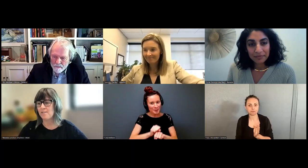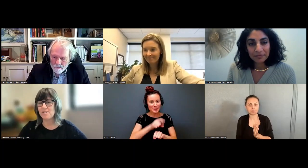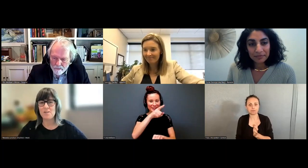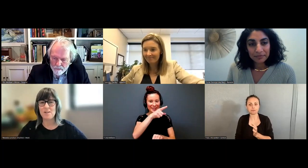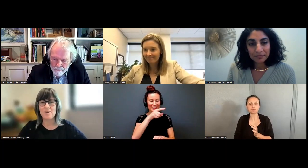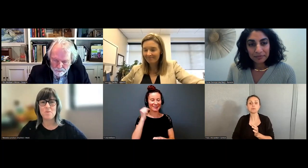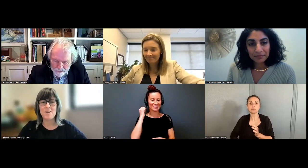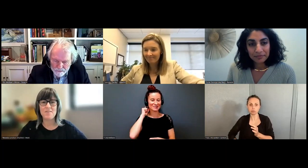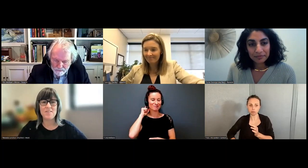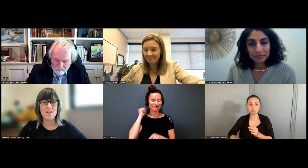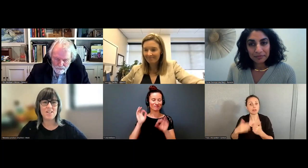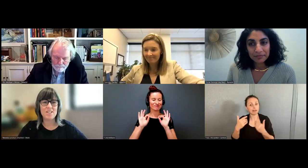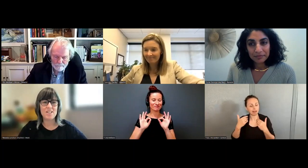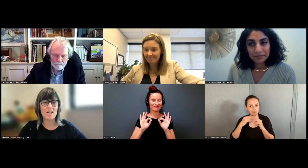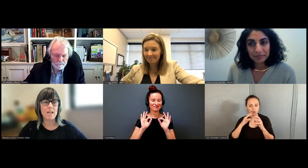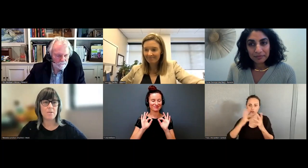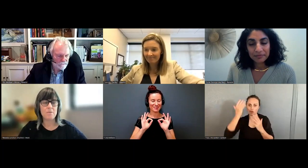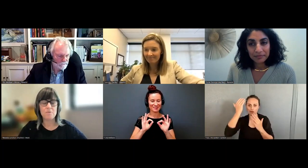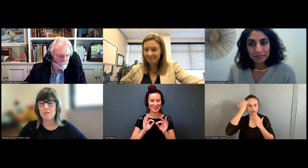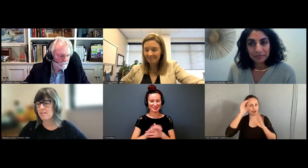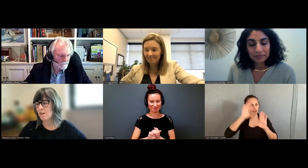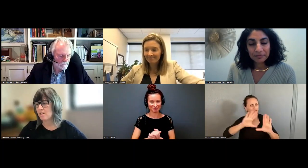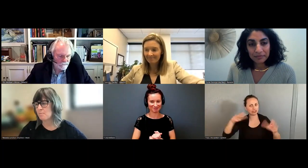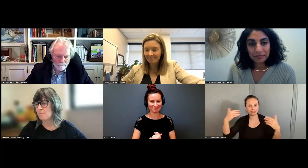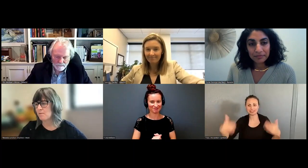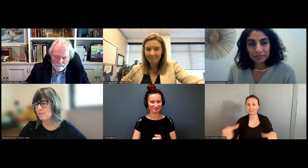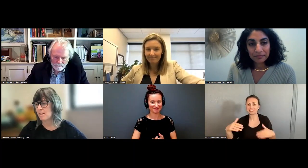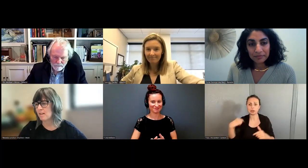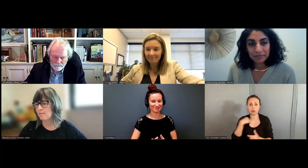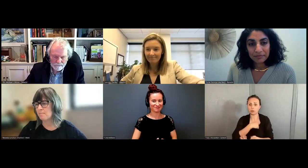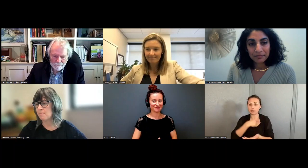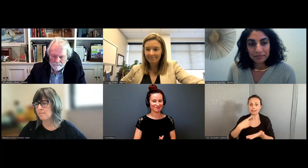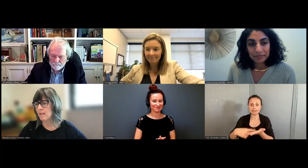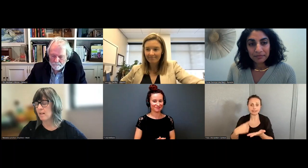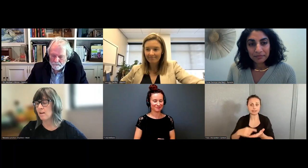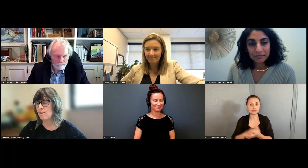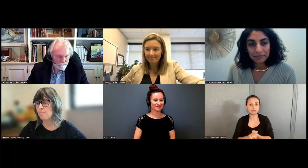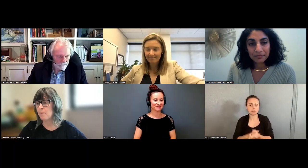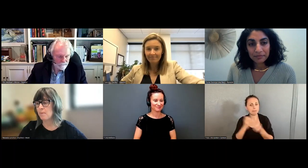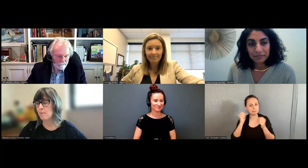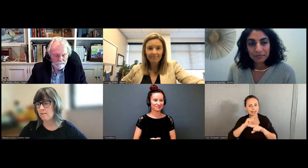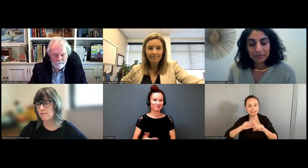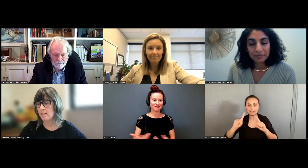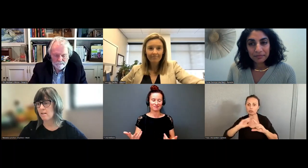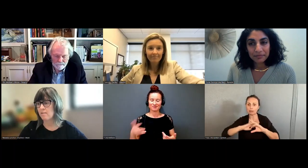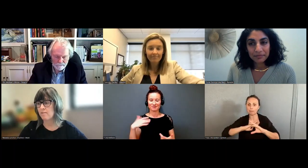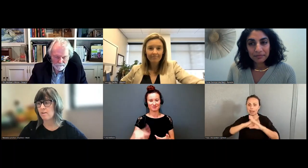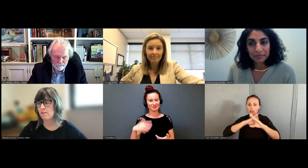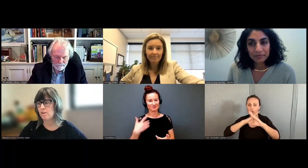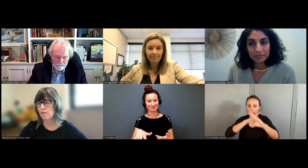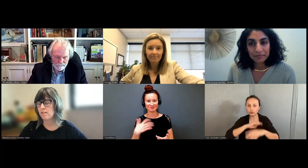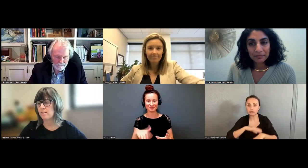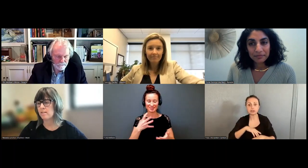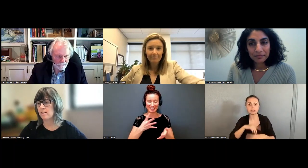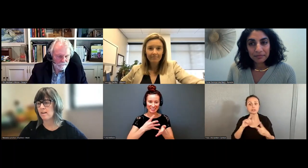yeah, there's a wealth of knowledge here. You know, we've really talked about a lot of the barriers and a lot of